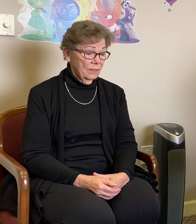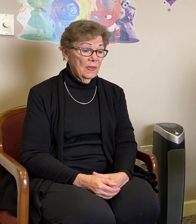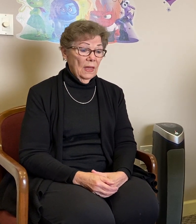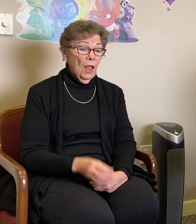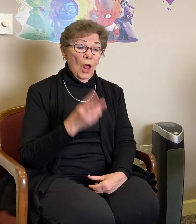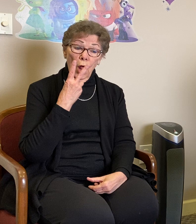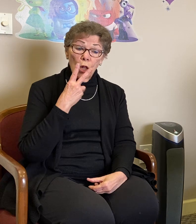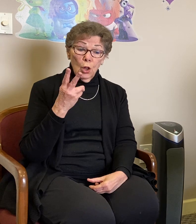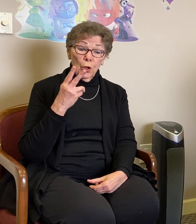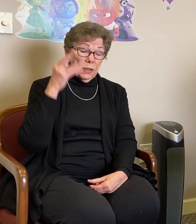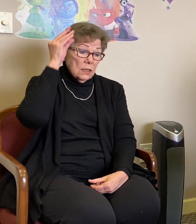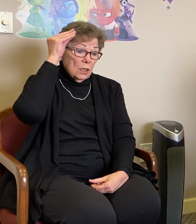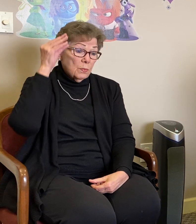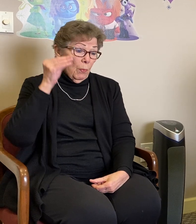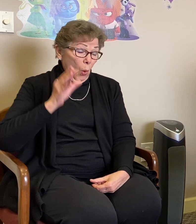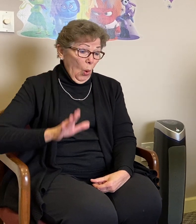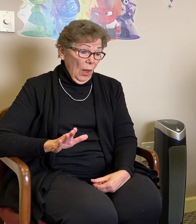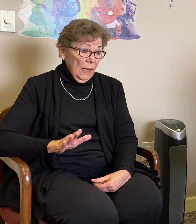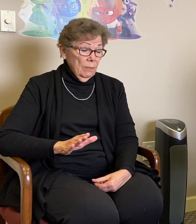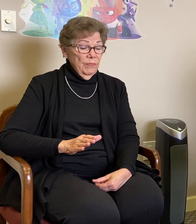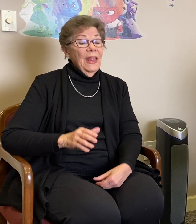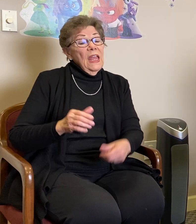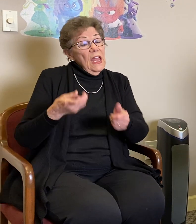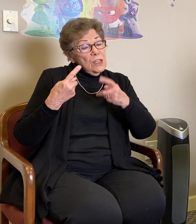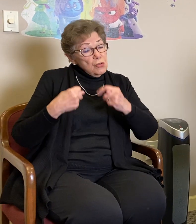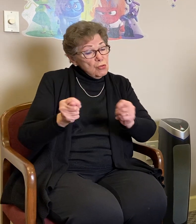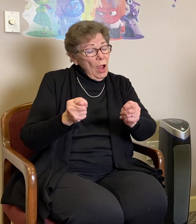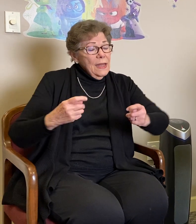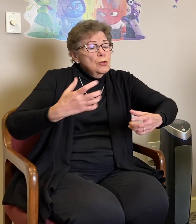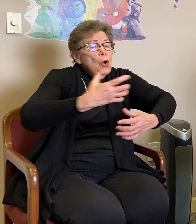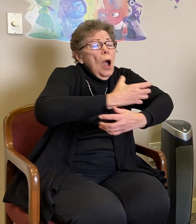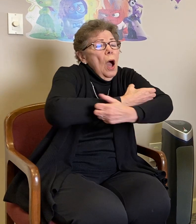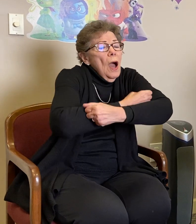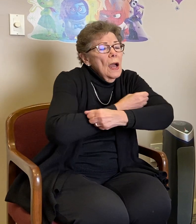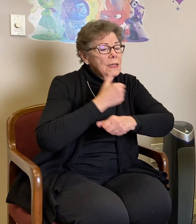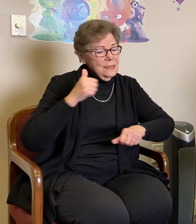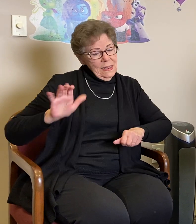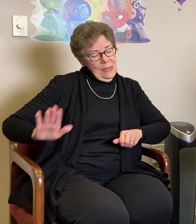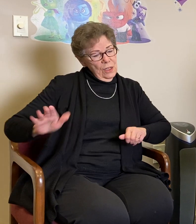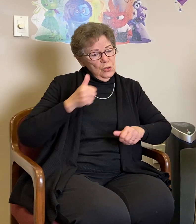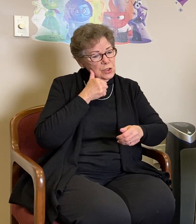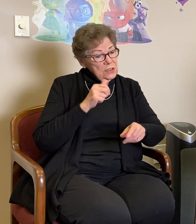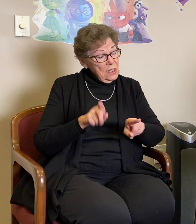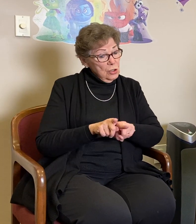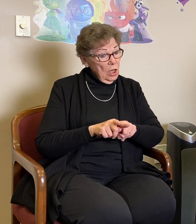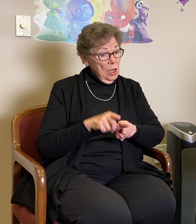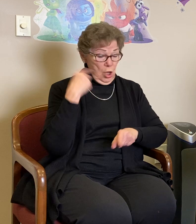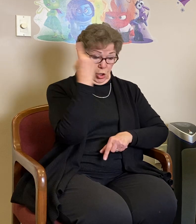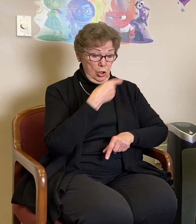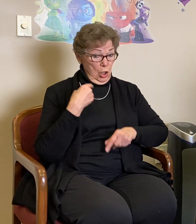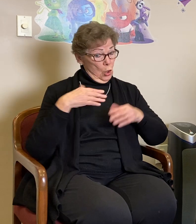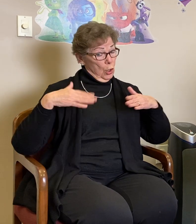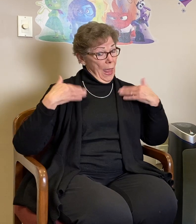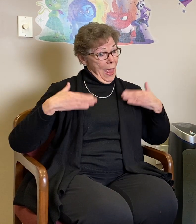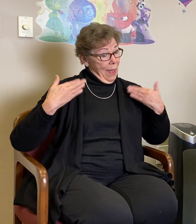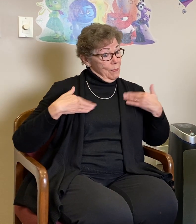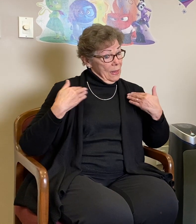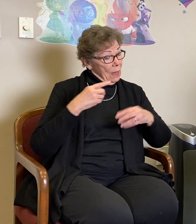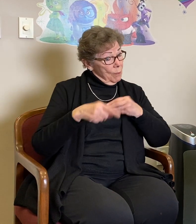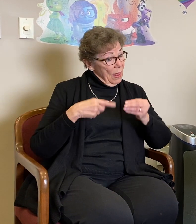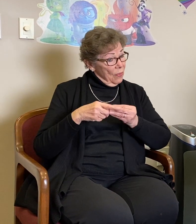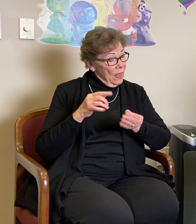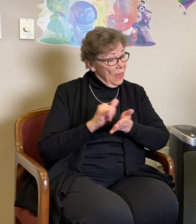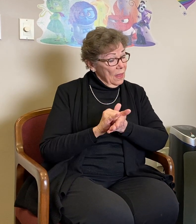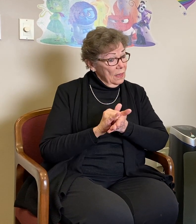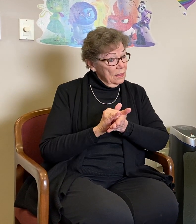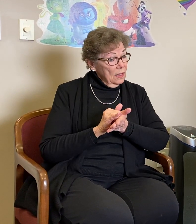Look at this boy. He's trying to hug his little sister. Does she look happy about it? Do you